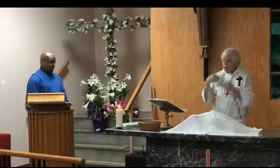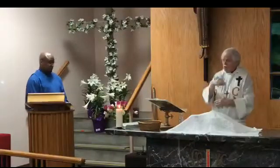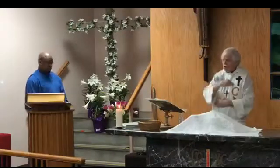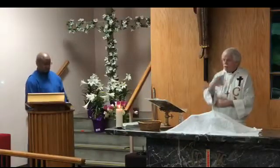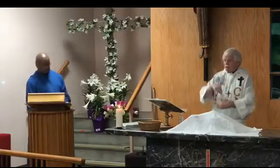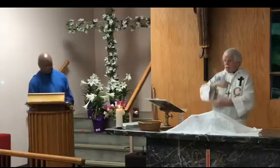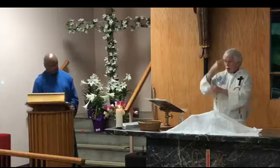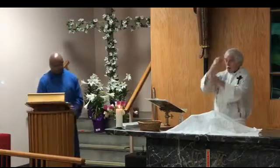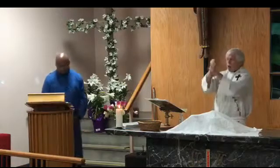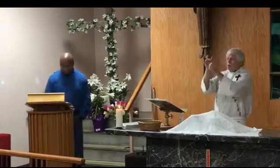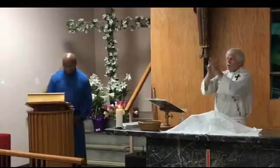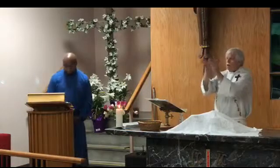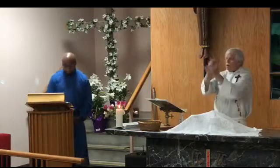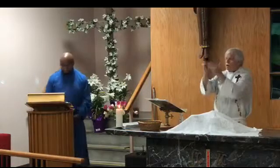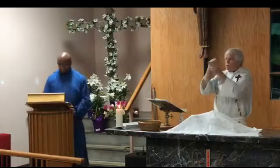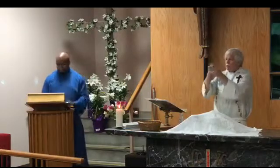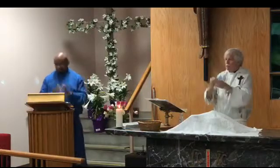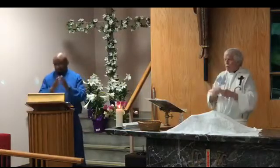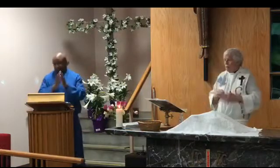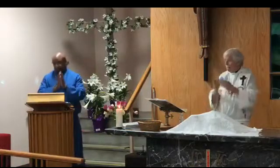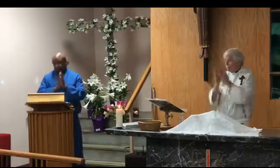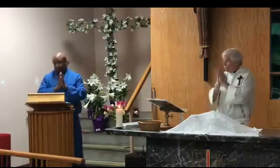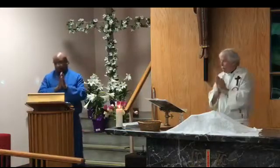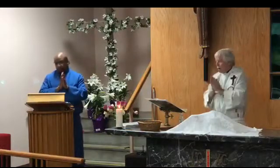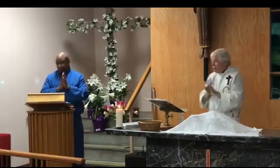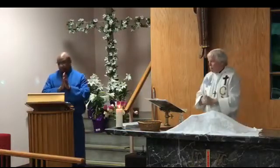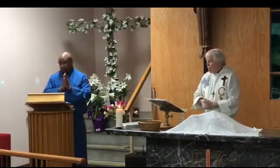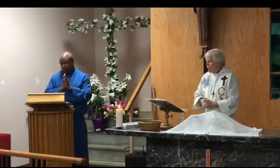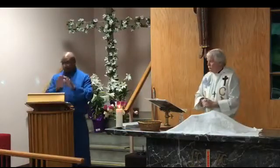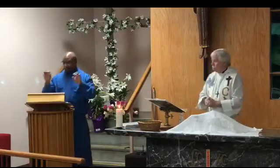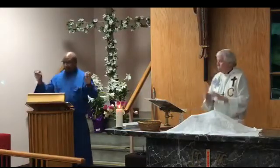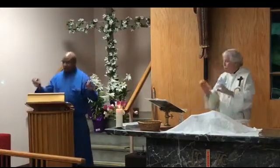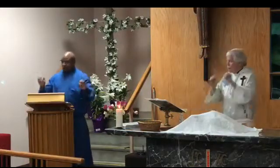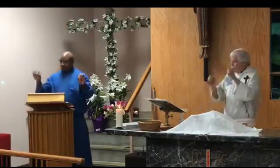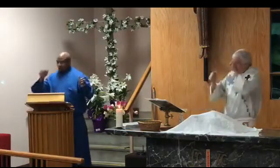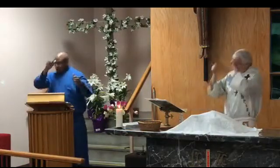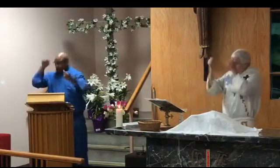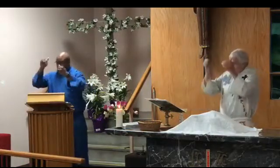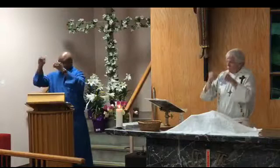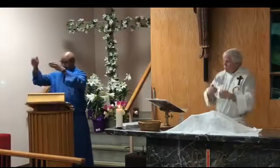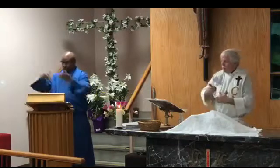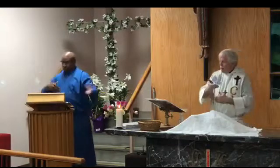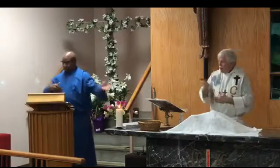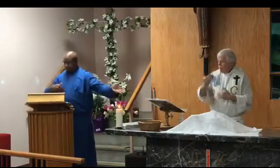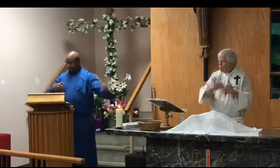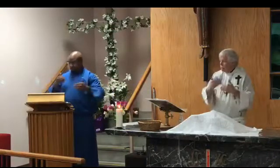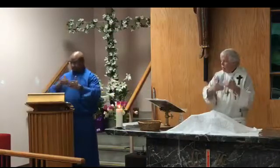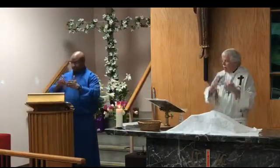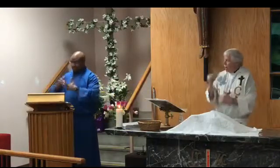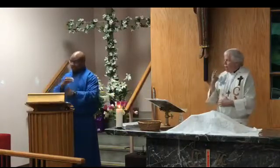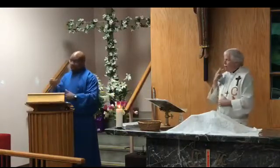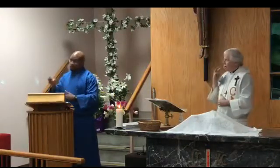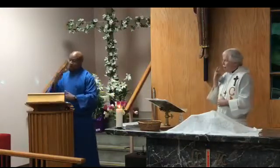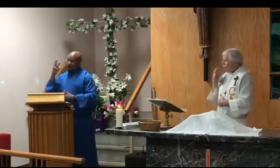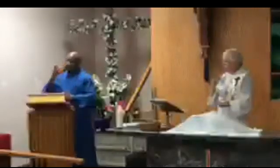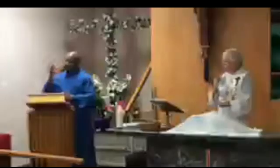answer best to serve us. We trust Jesus' holy name. Amen. Amen. O Father, this